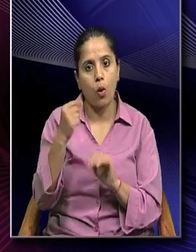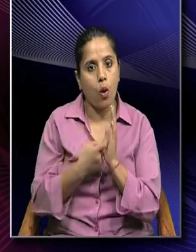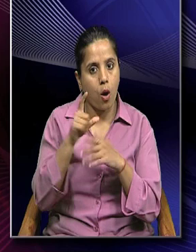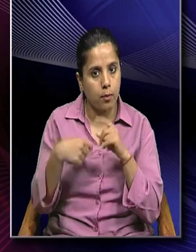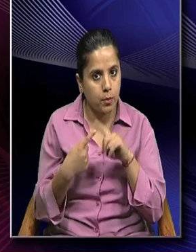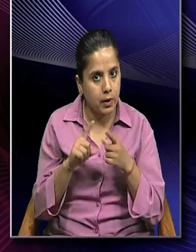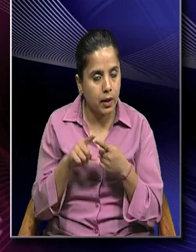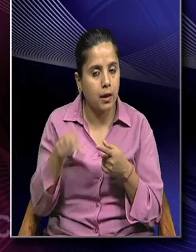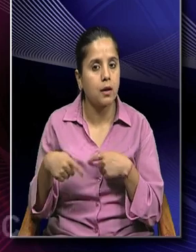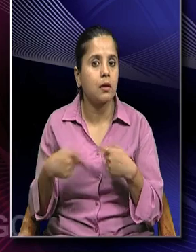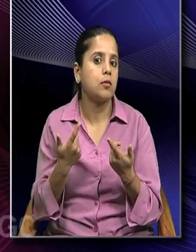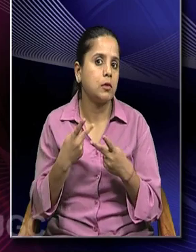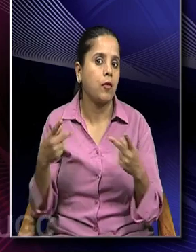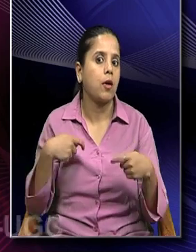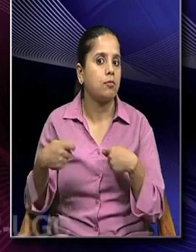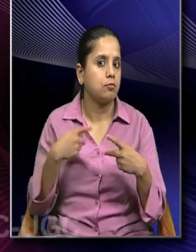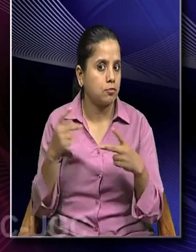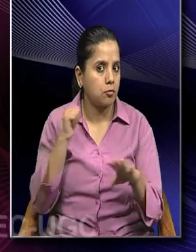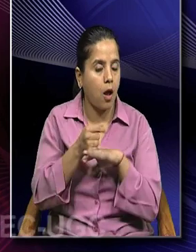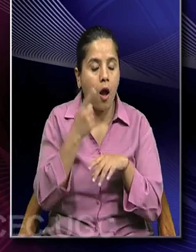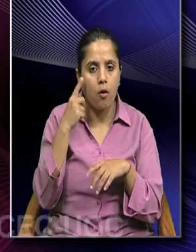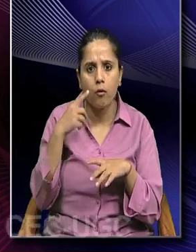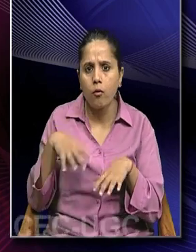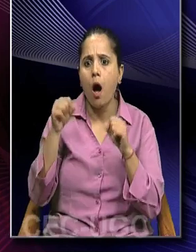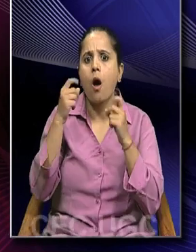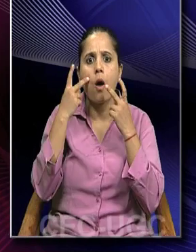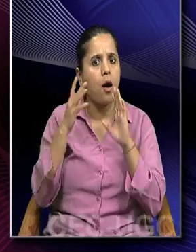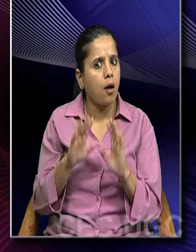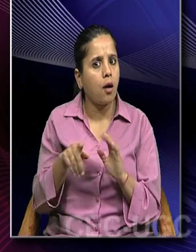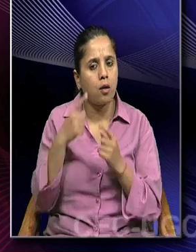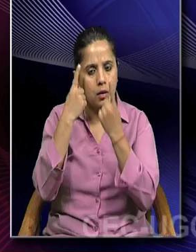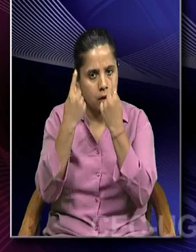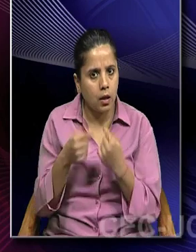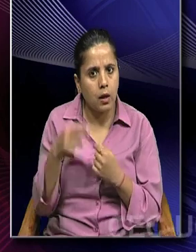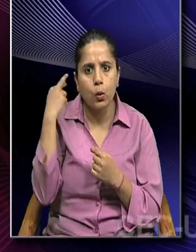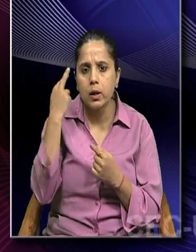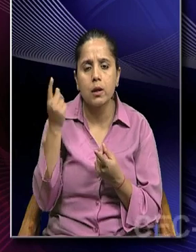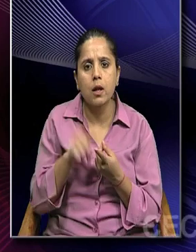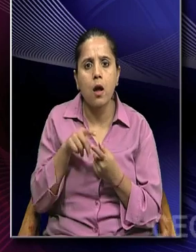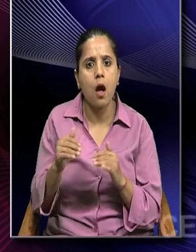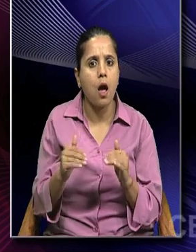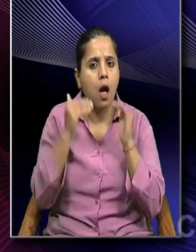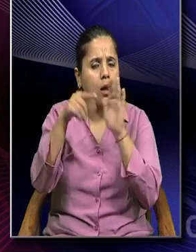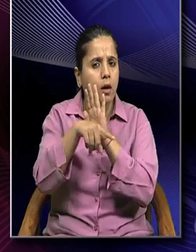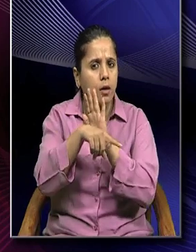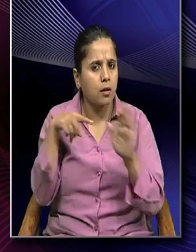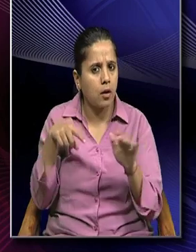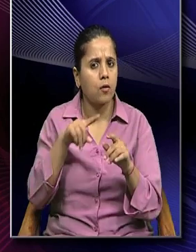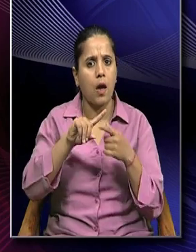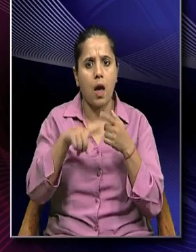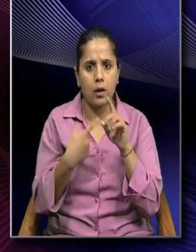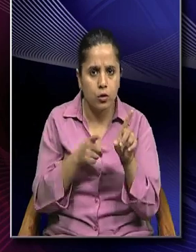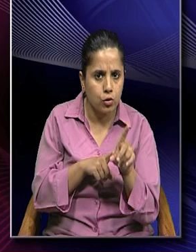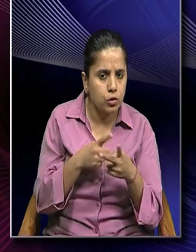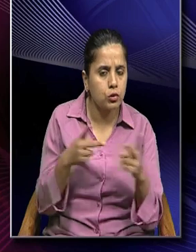enterprises. And they have found it, the analysis of causes for high negative energy or Najarji in